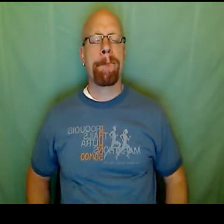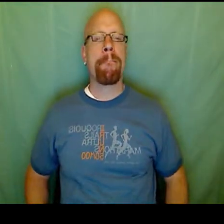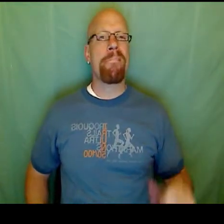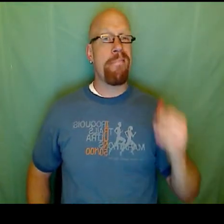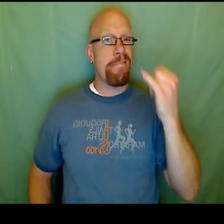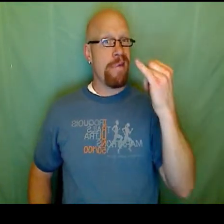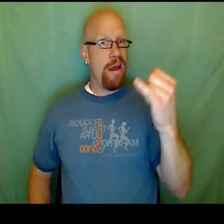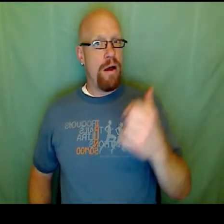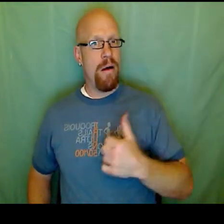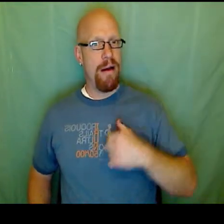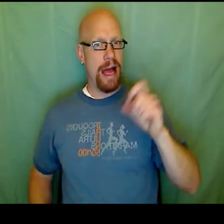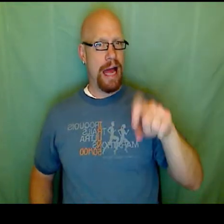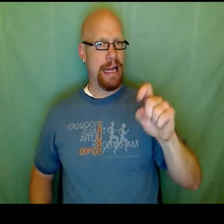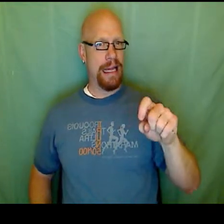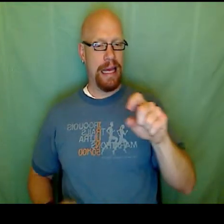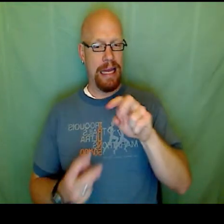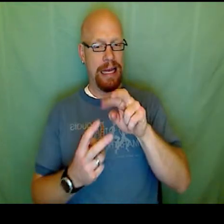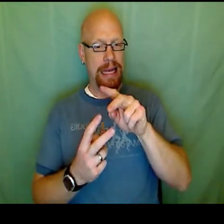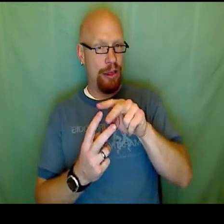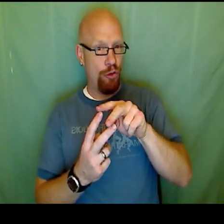standard form.